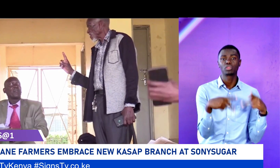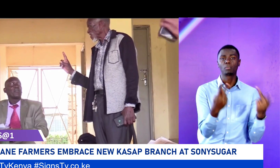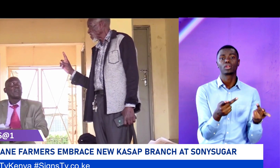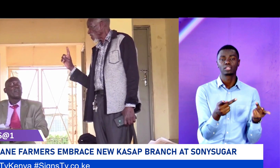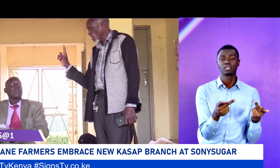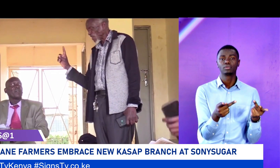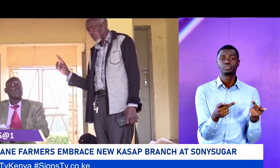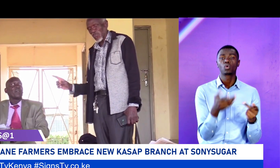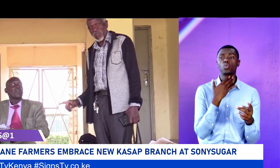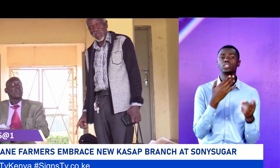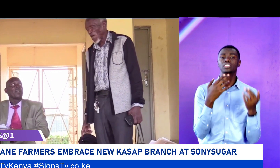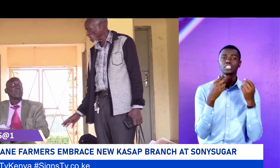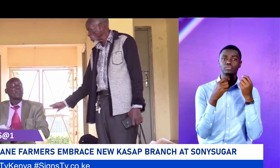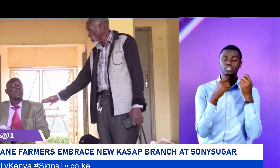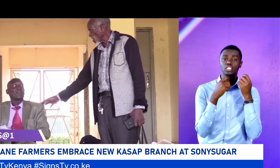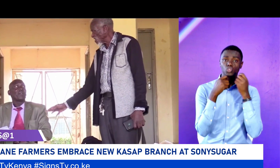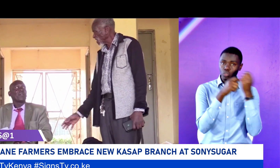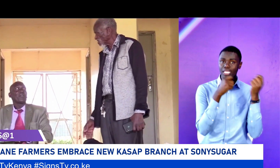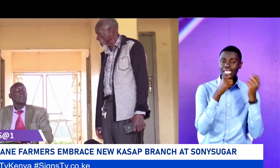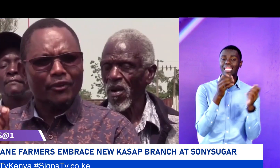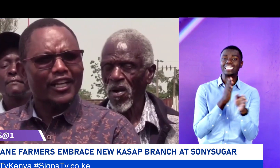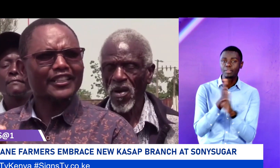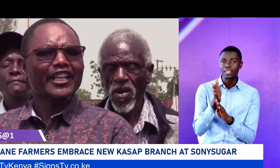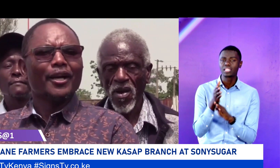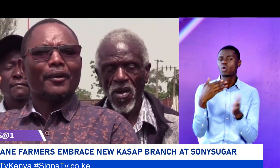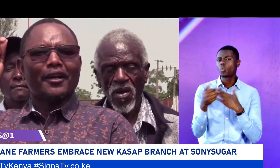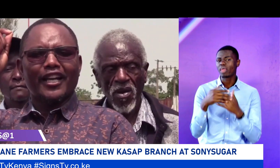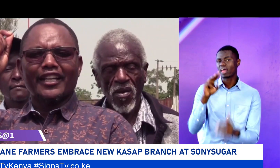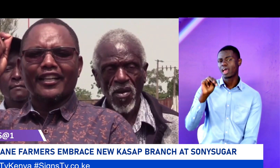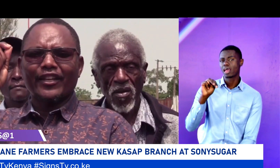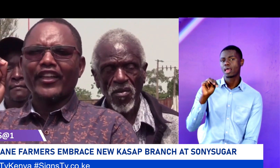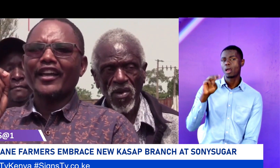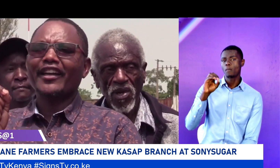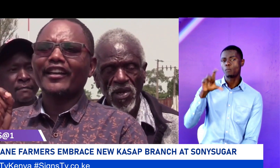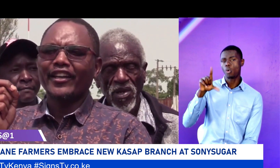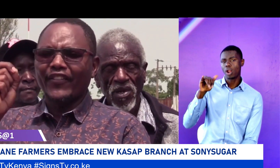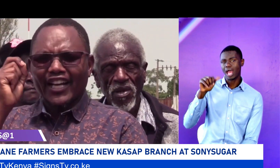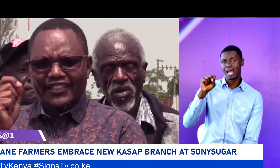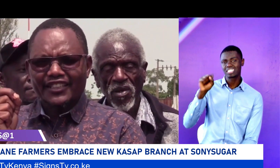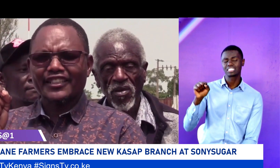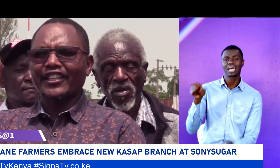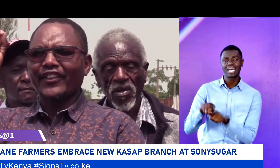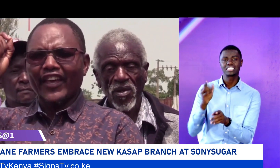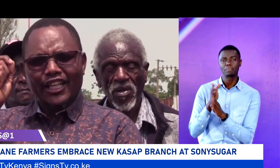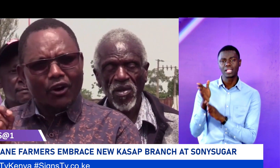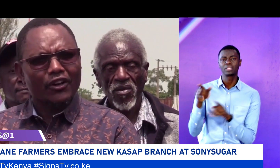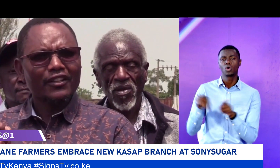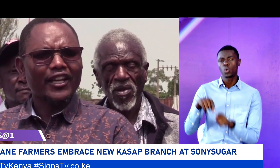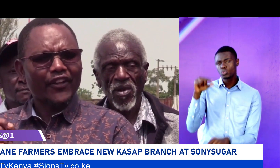want sugarcane as a main product, even molasses a main product, the gases, the alcohol,